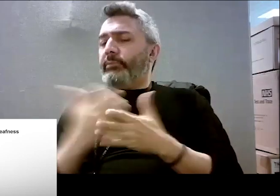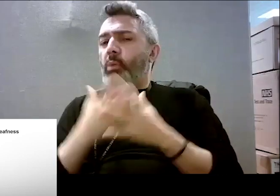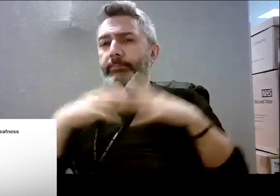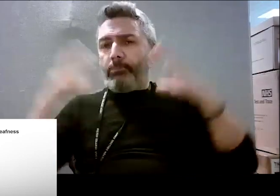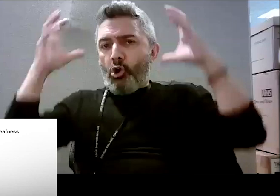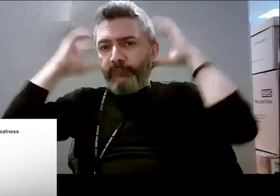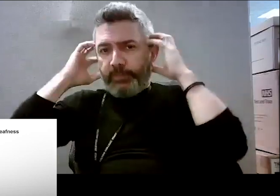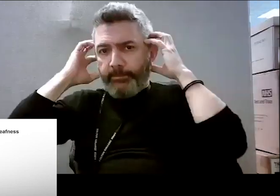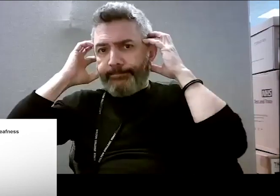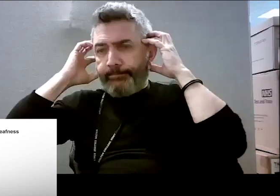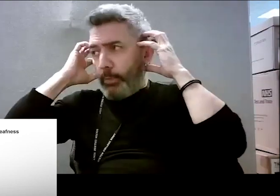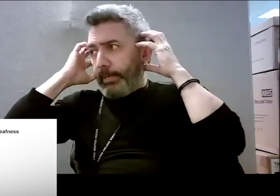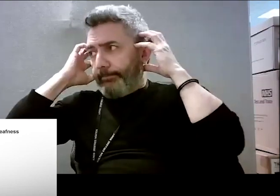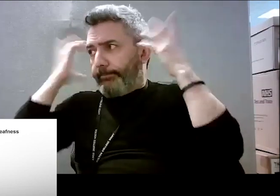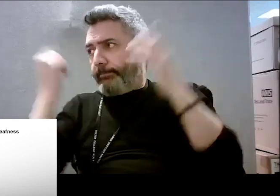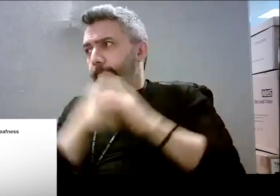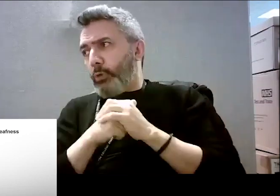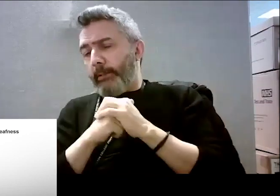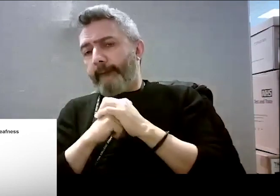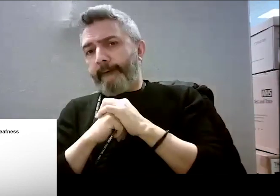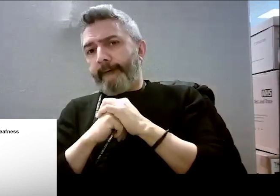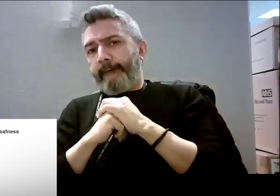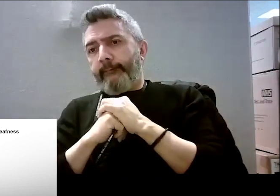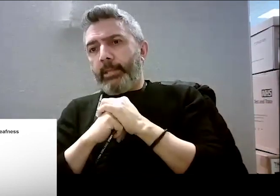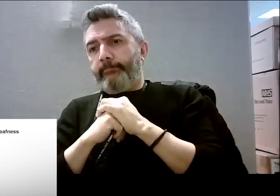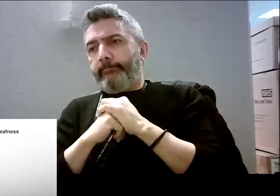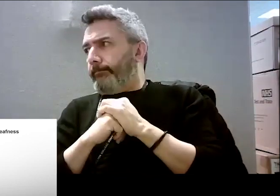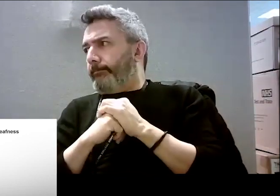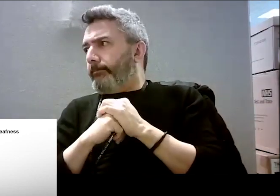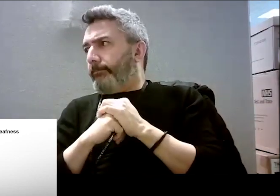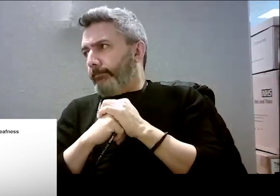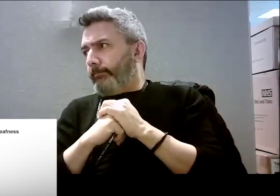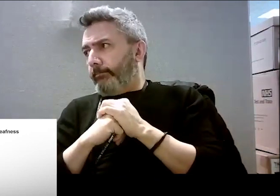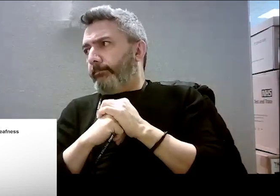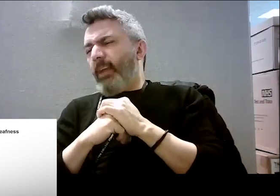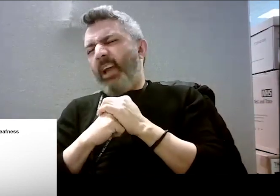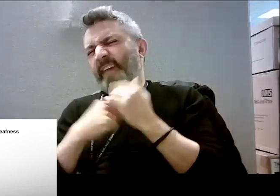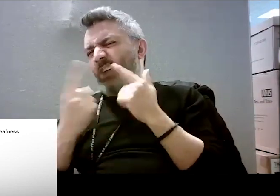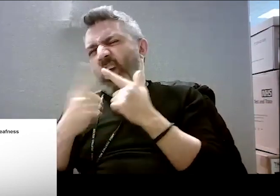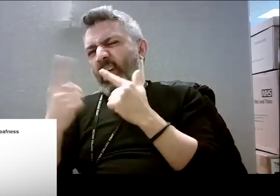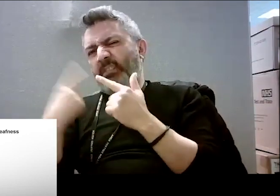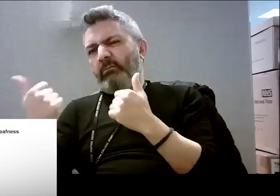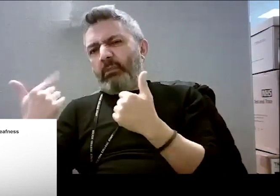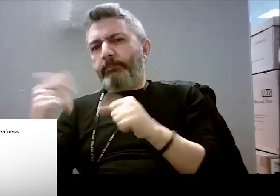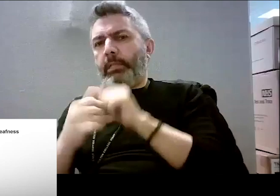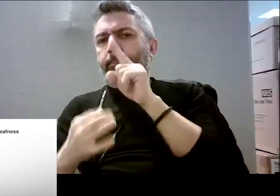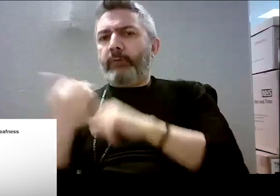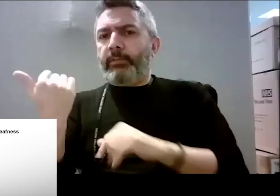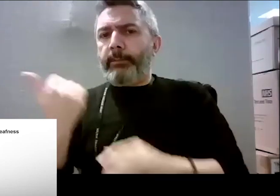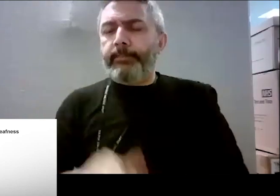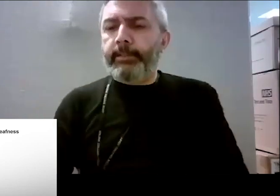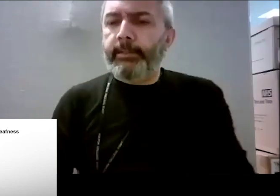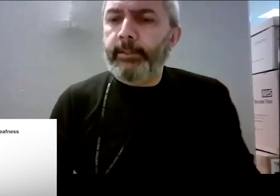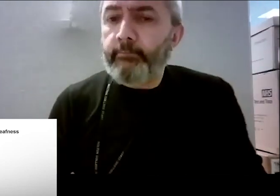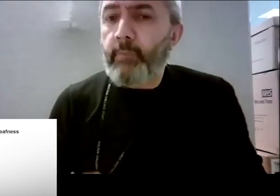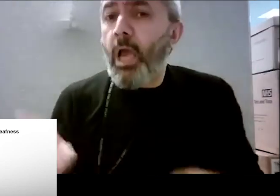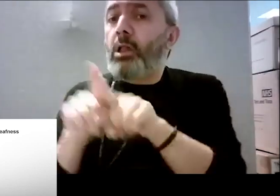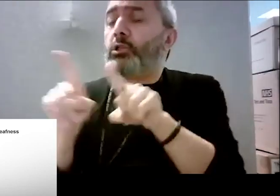bit older. I think health and safety now, you've got to protect your ears. You've got to make sure you look after sound levels.